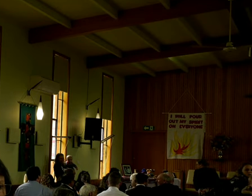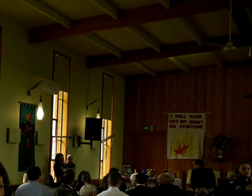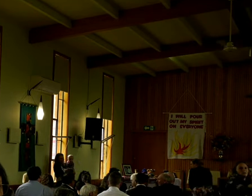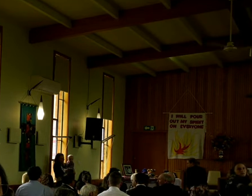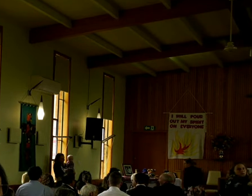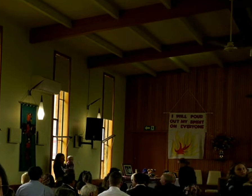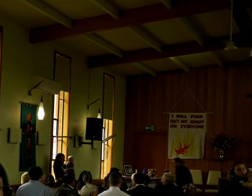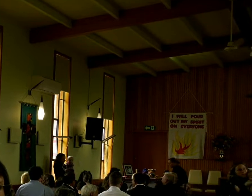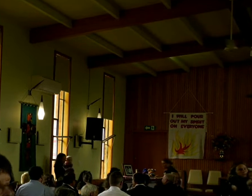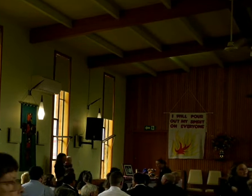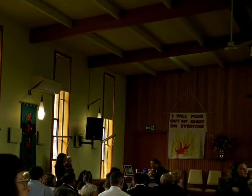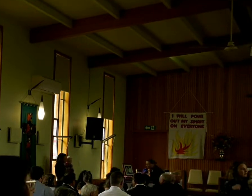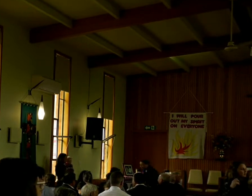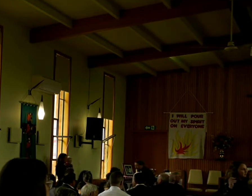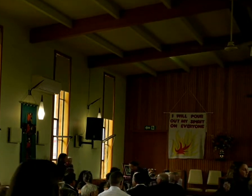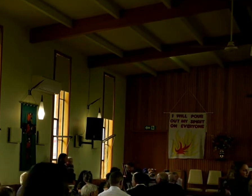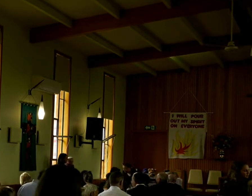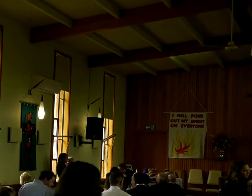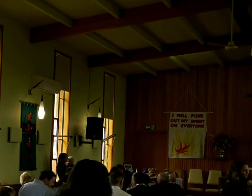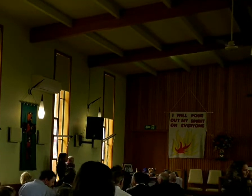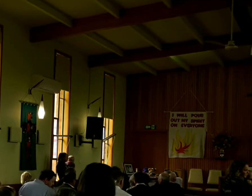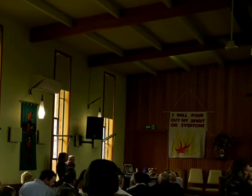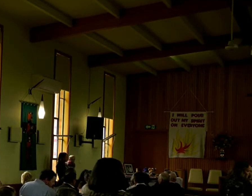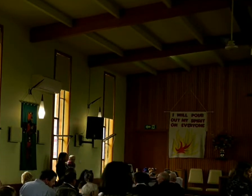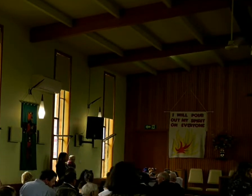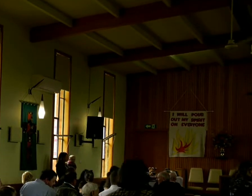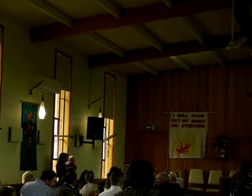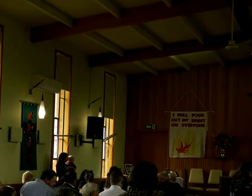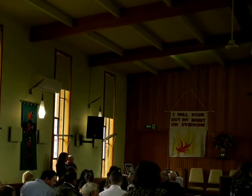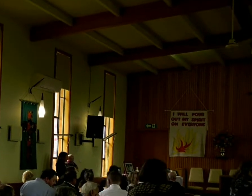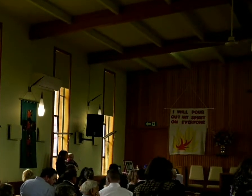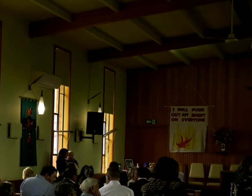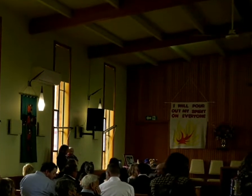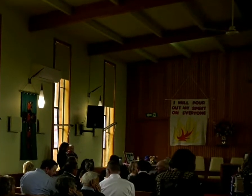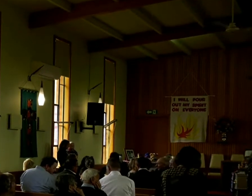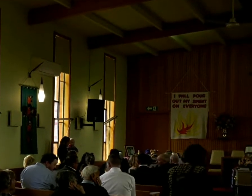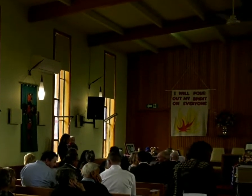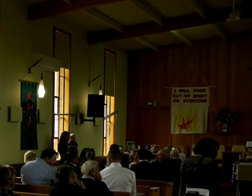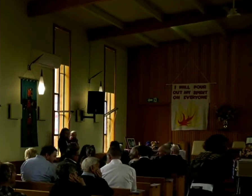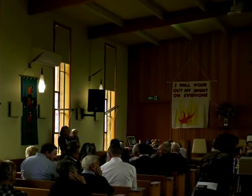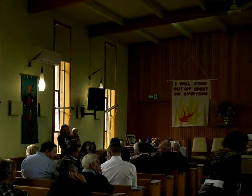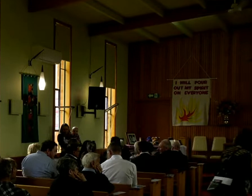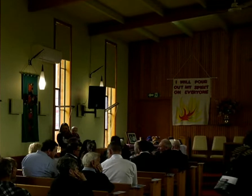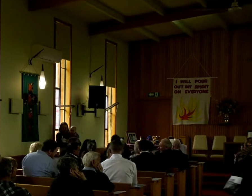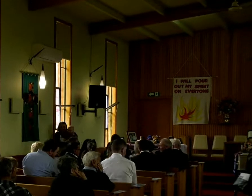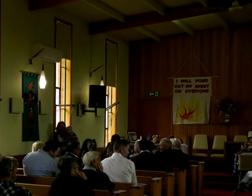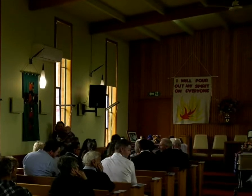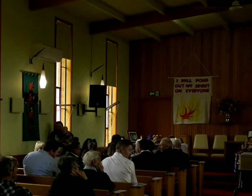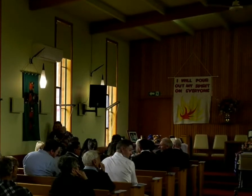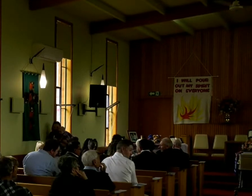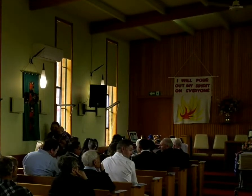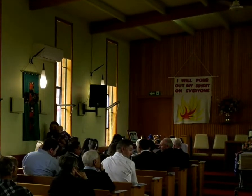That's it. That's it. They'll just go away from this one side because they're going to keep rabbit.